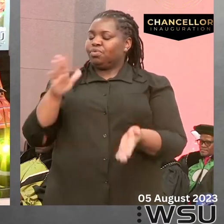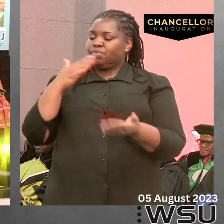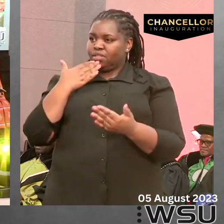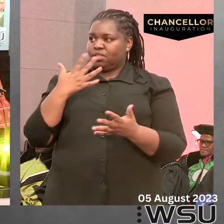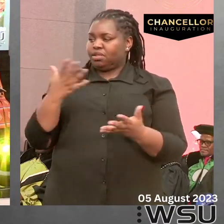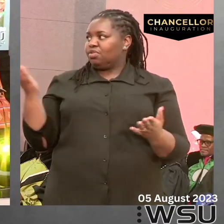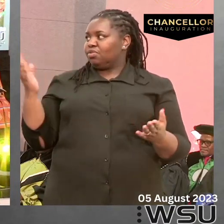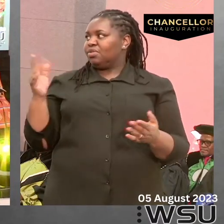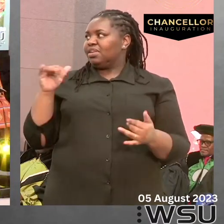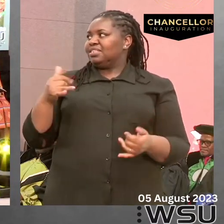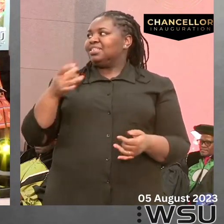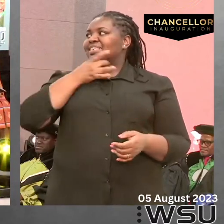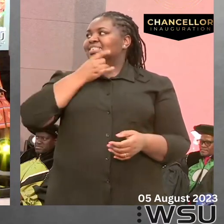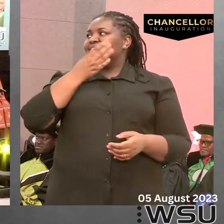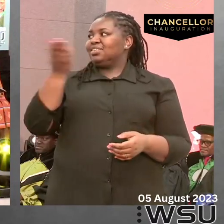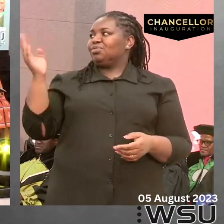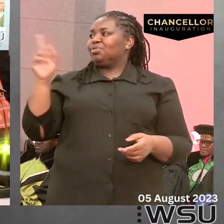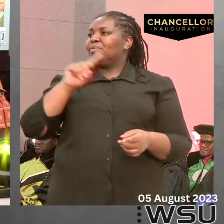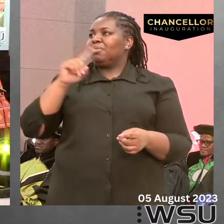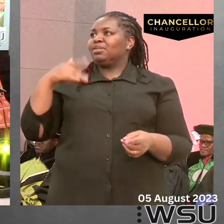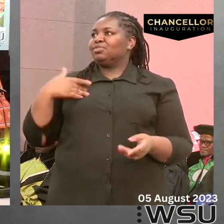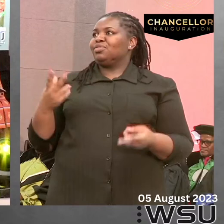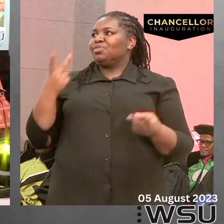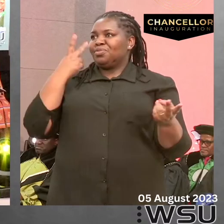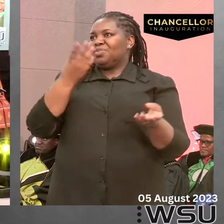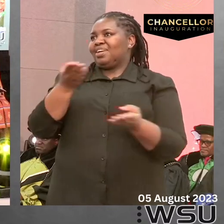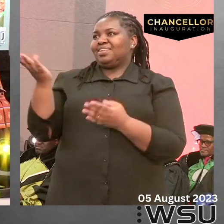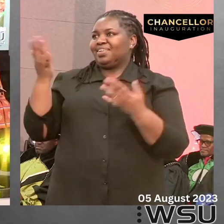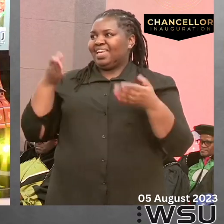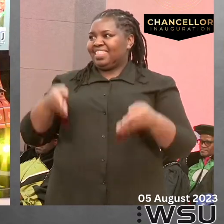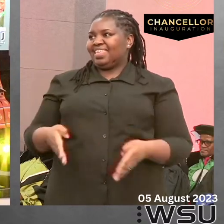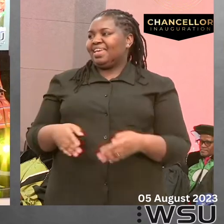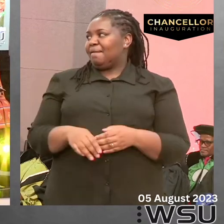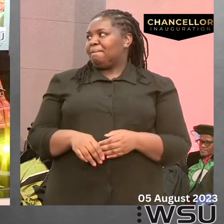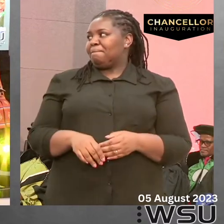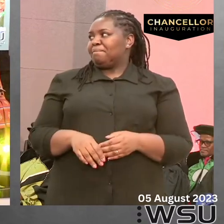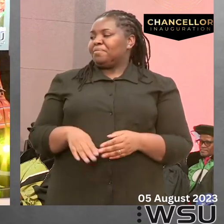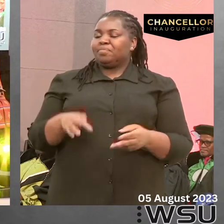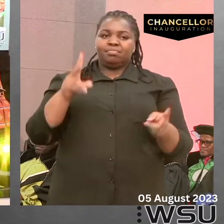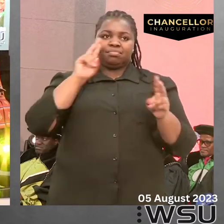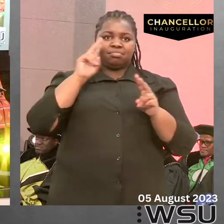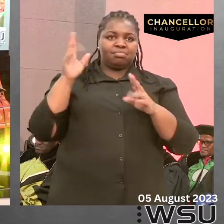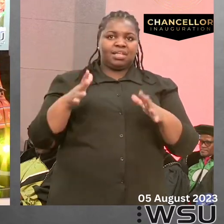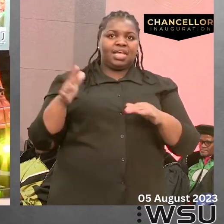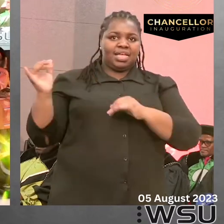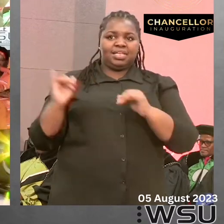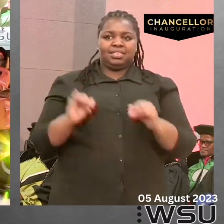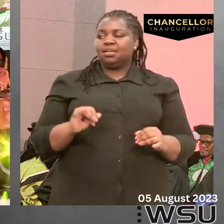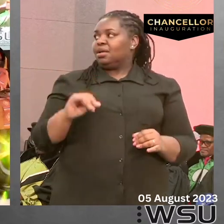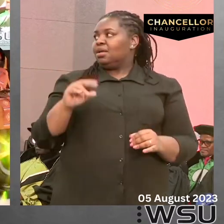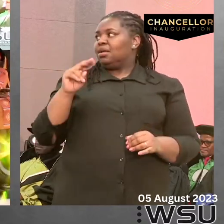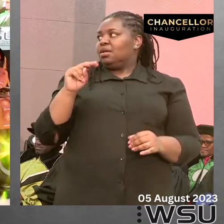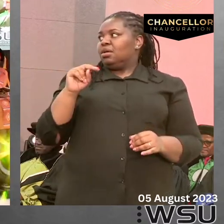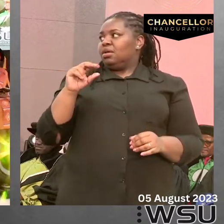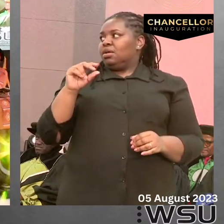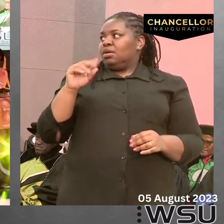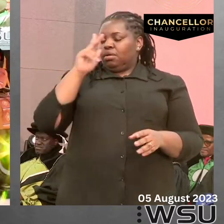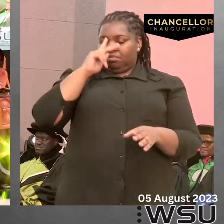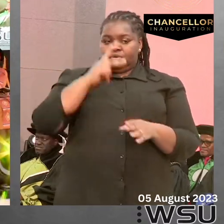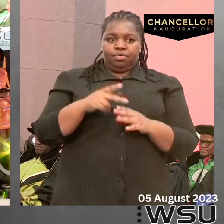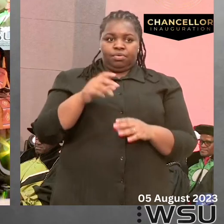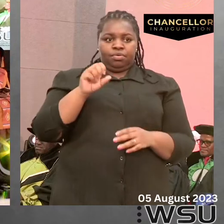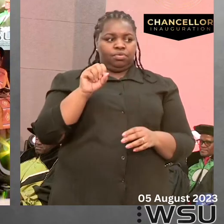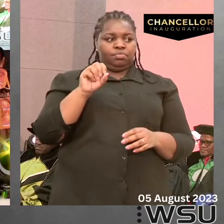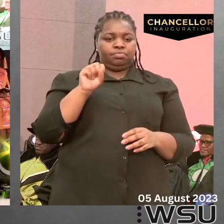you. It's a Saturday today, but look at you, you are here. Honored guests, Professor Nkutlu, Professor